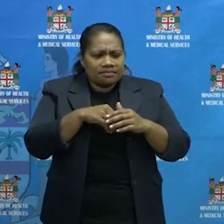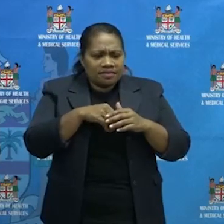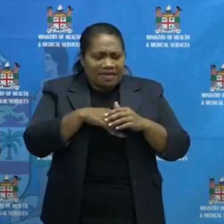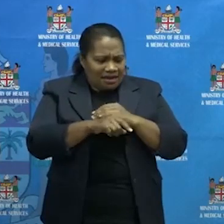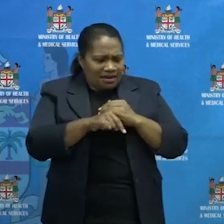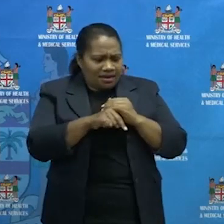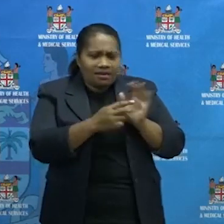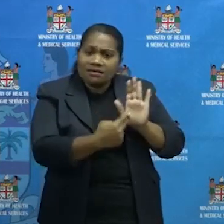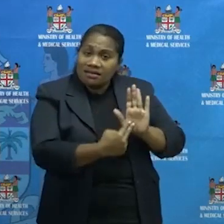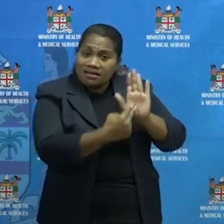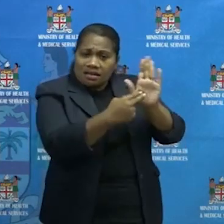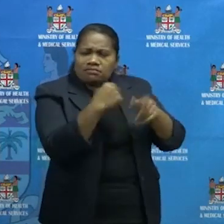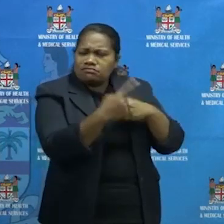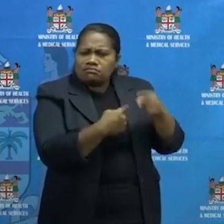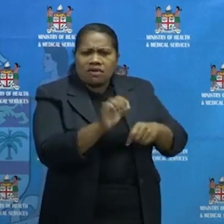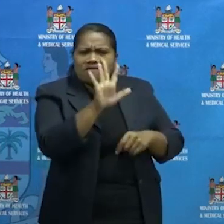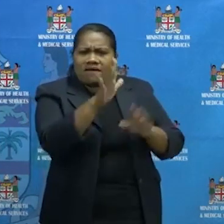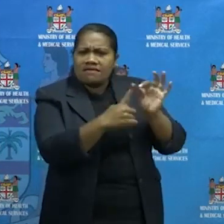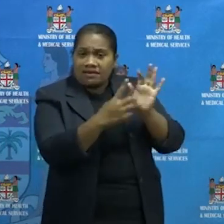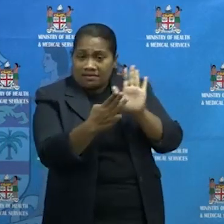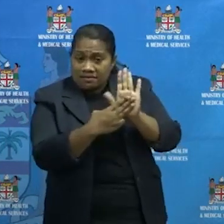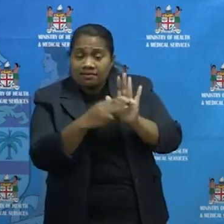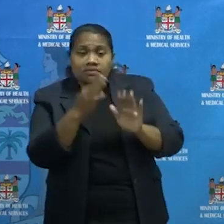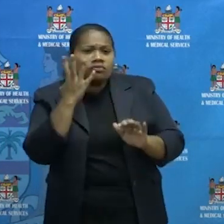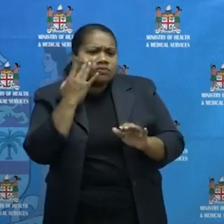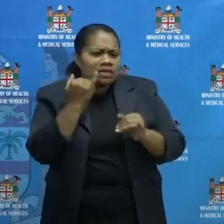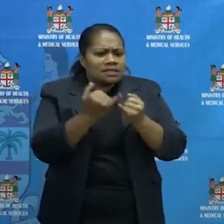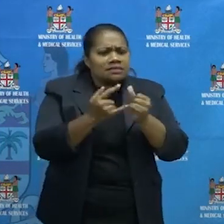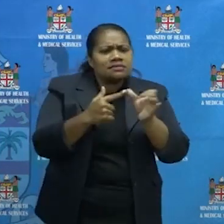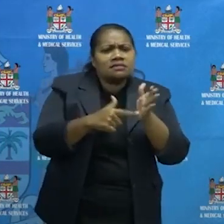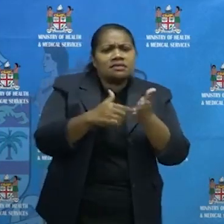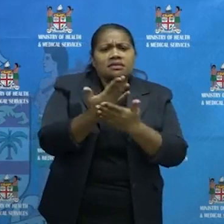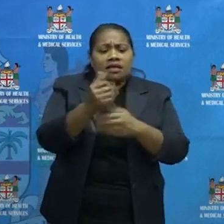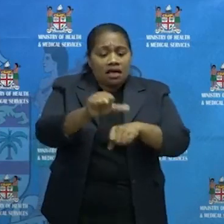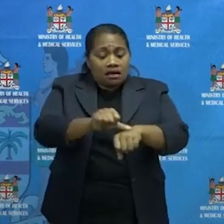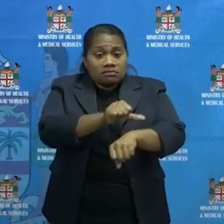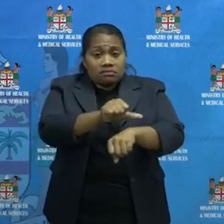p.m. on Saturday, April 17th.